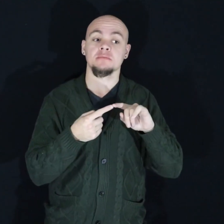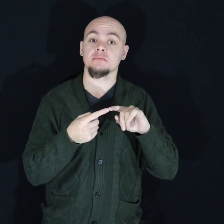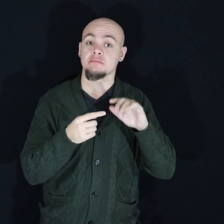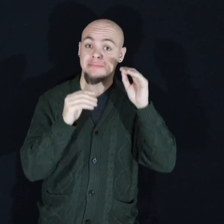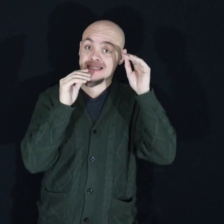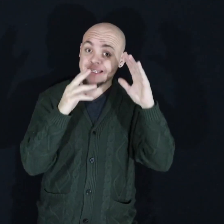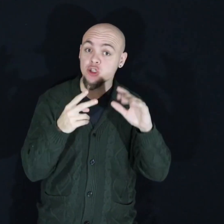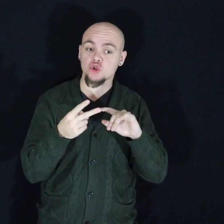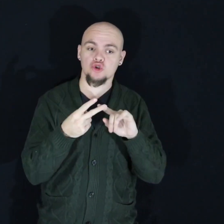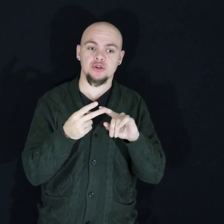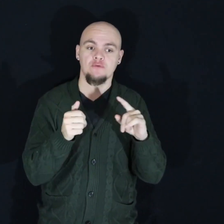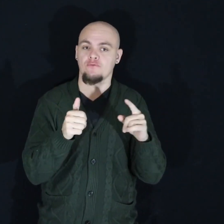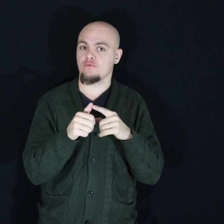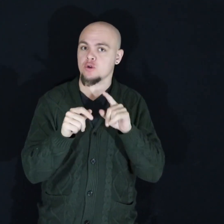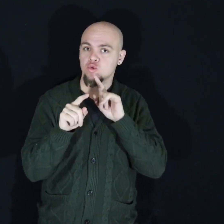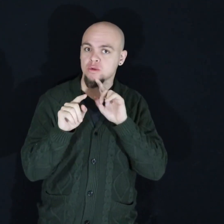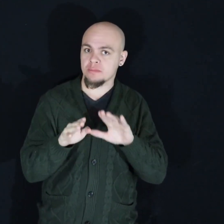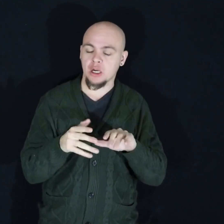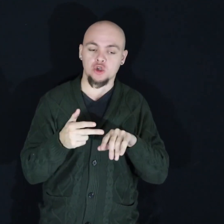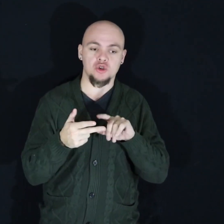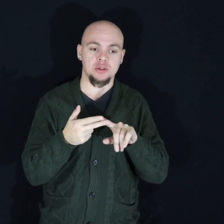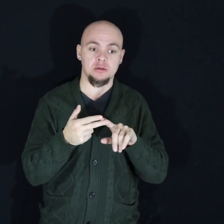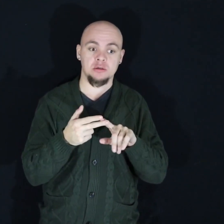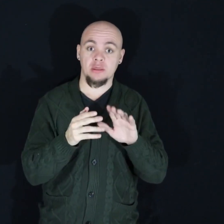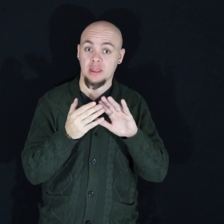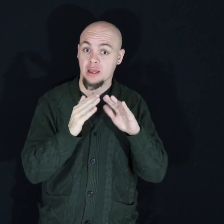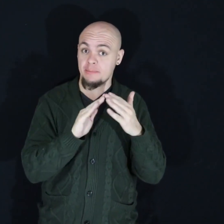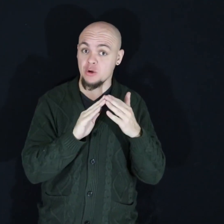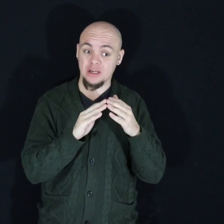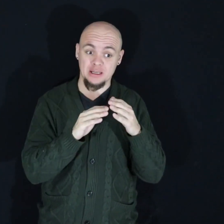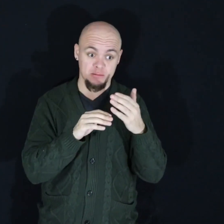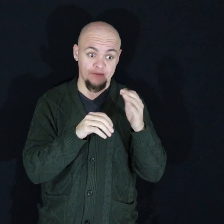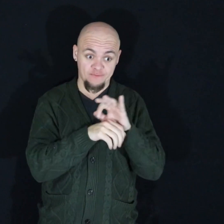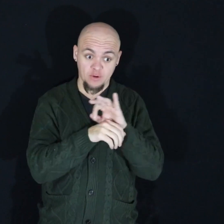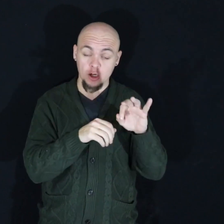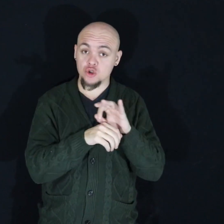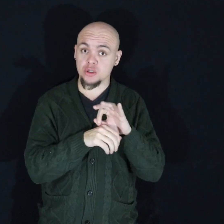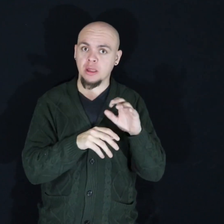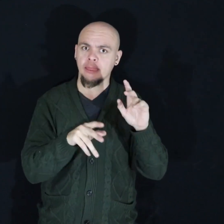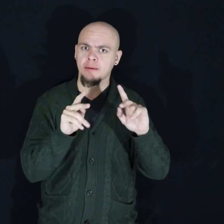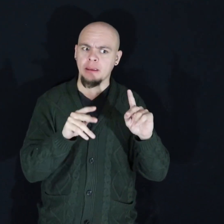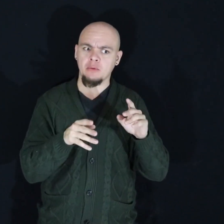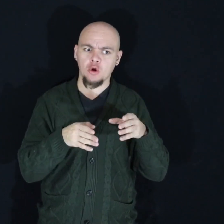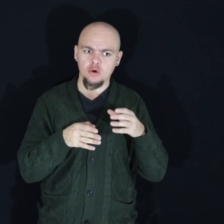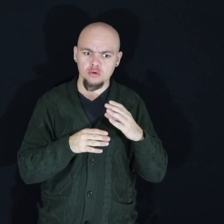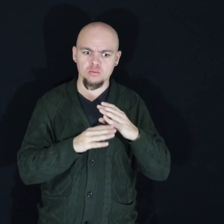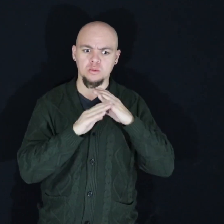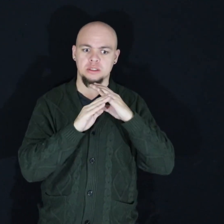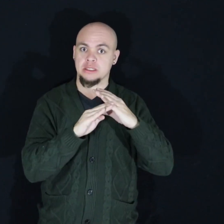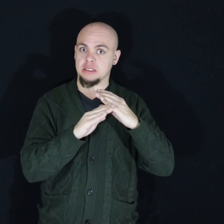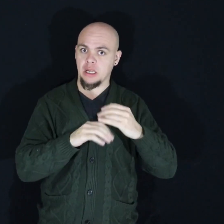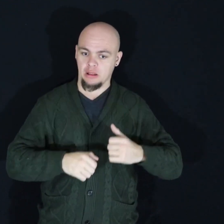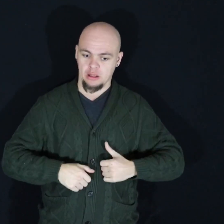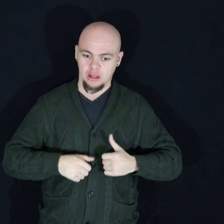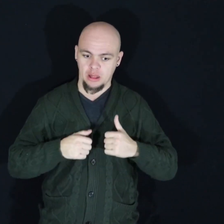that make our community function. Some might say these are the people that guard our way of life while we